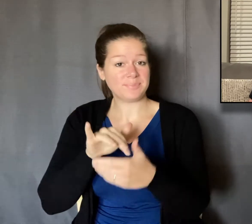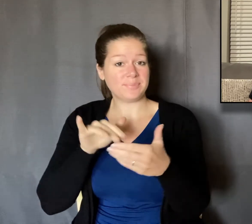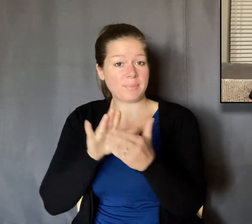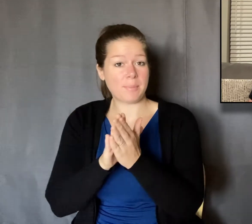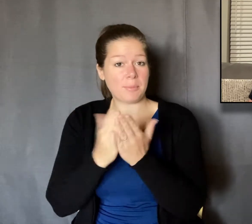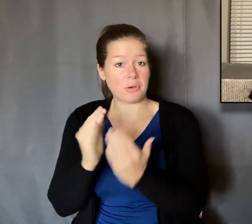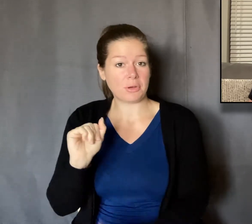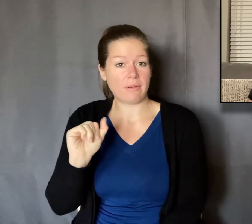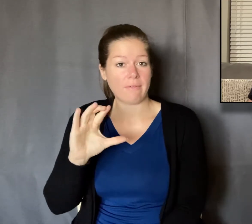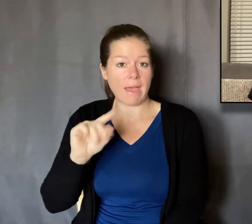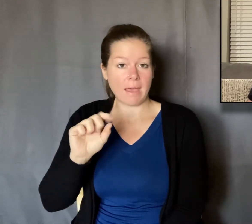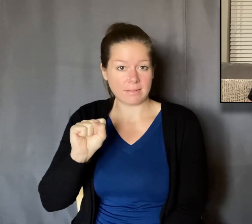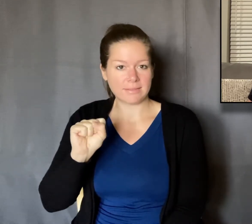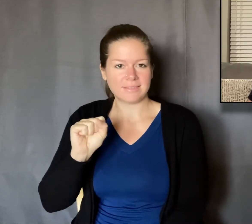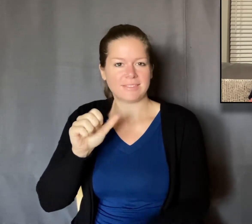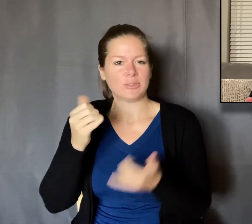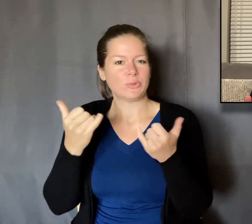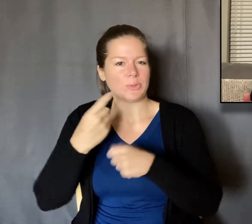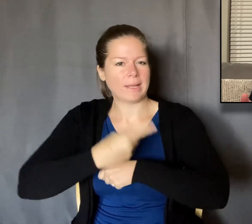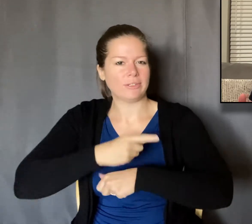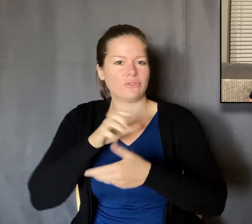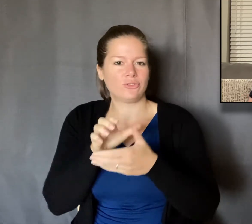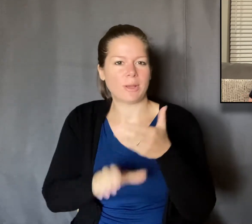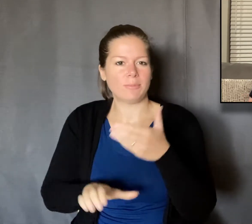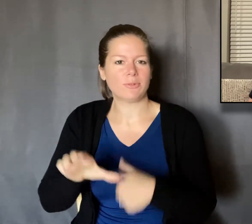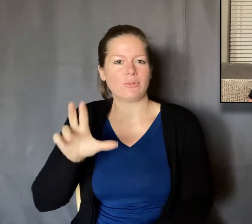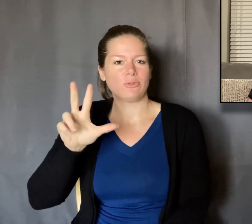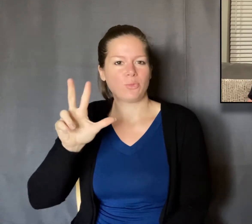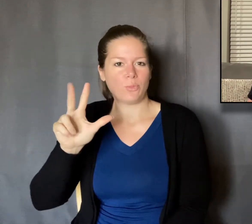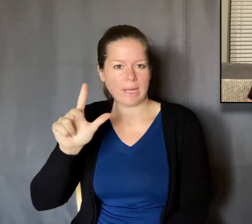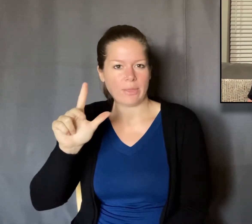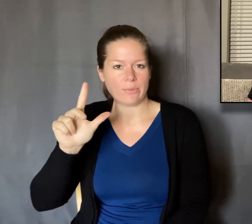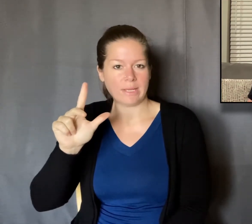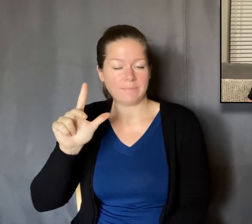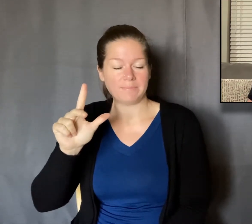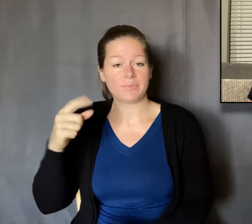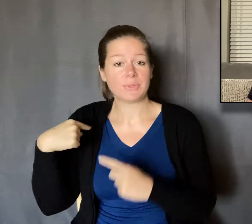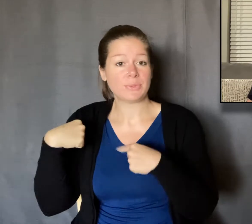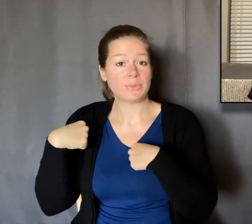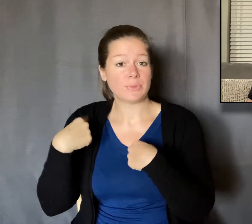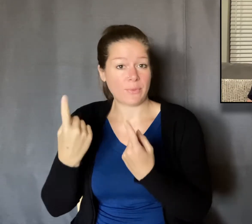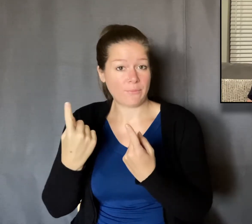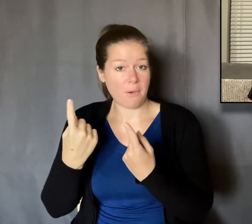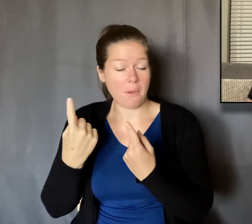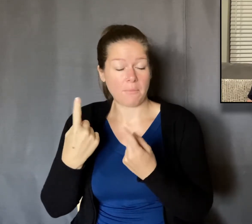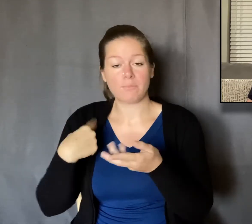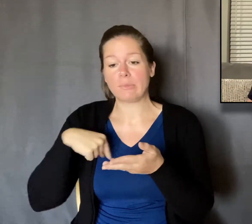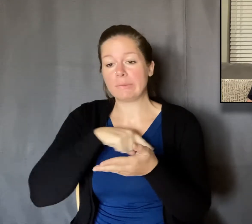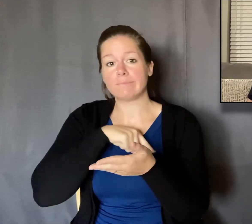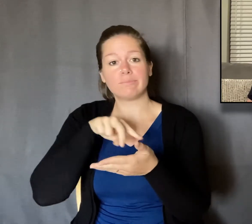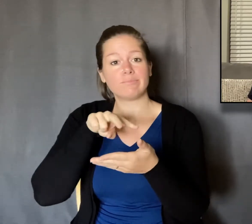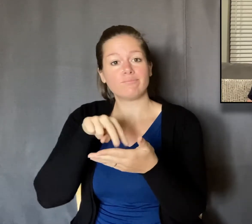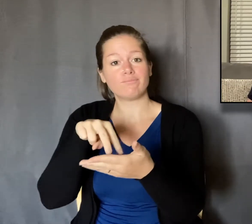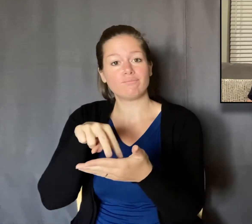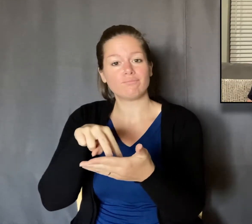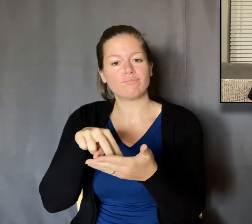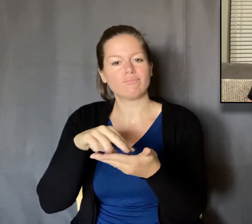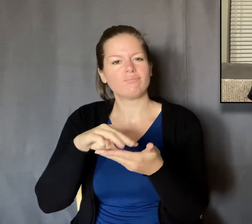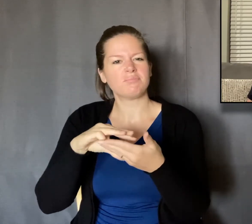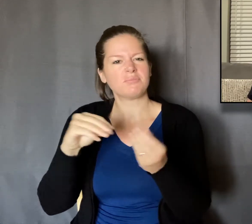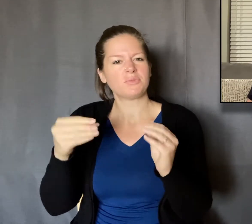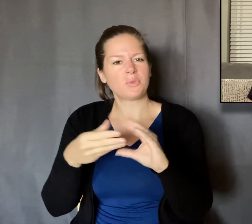journey with Paul, as he has both experienced the joy of preaching the gospel and the peril of persecution and